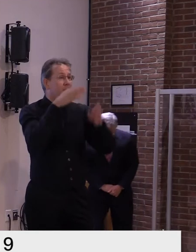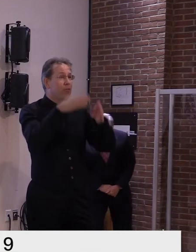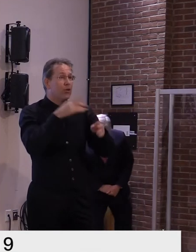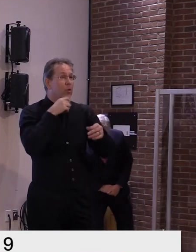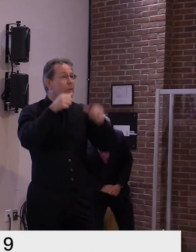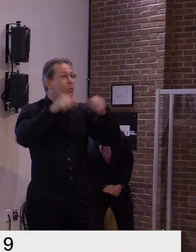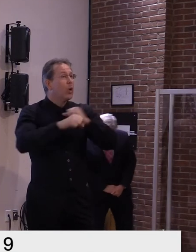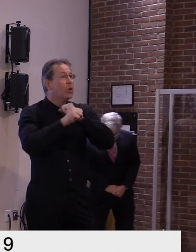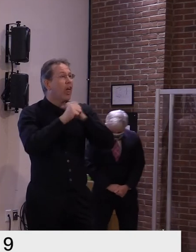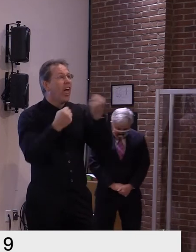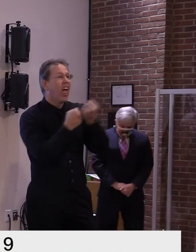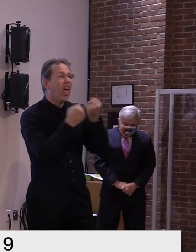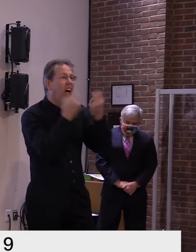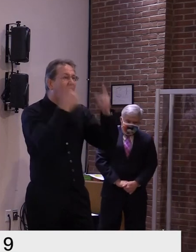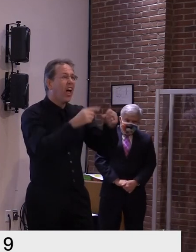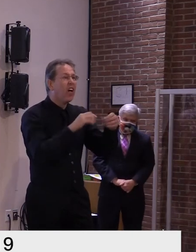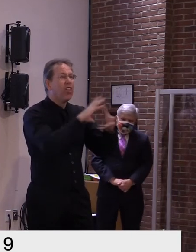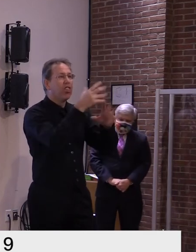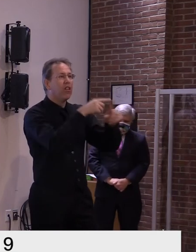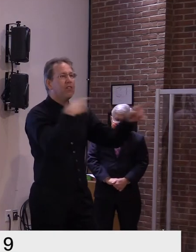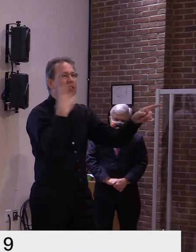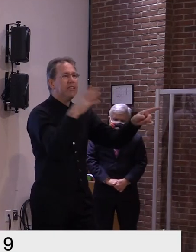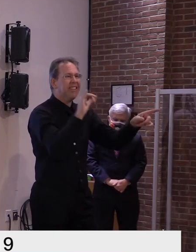early next week with updates to follow.